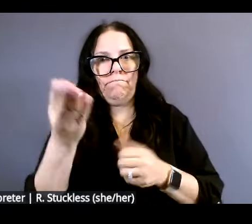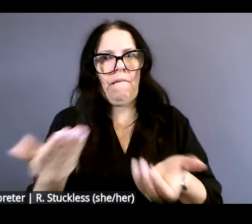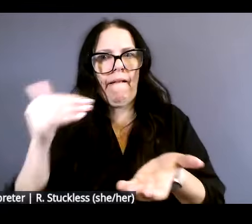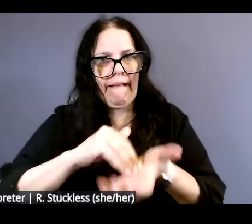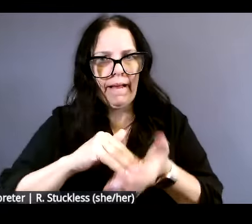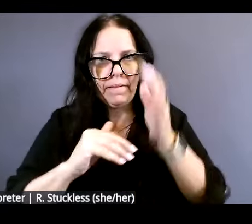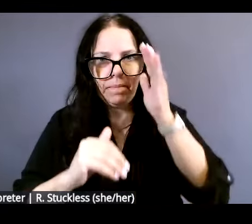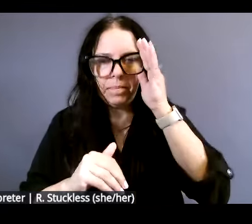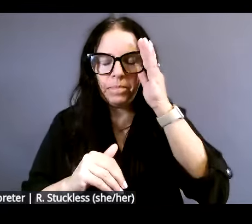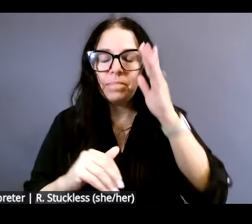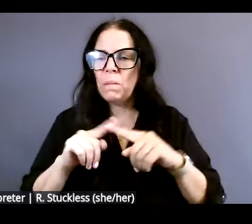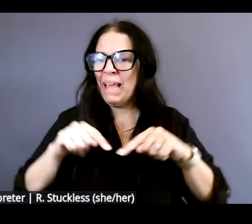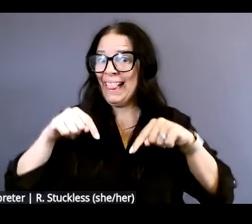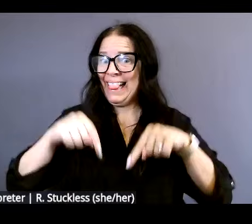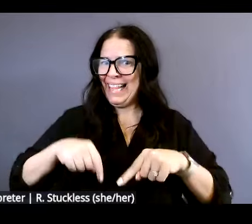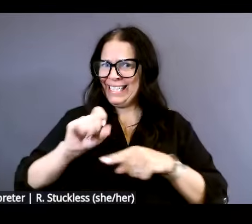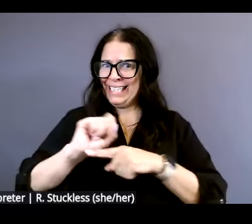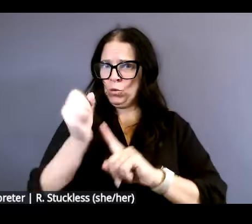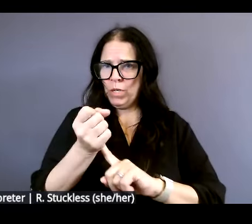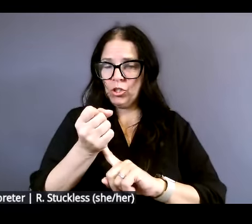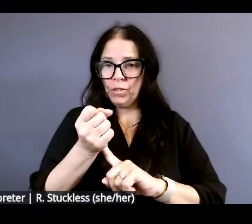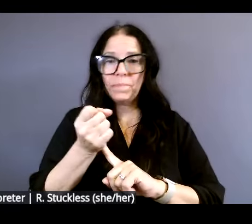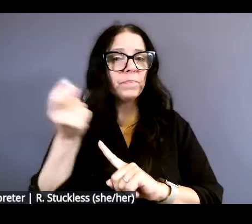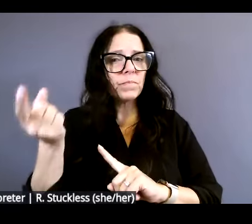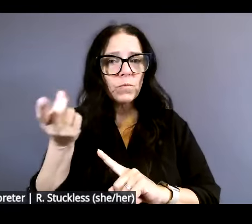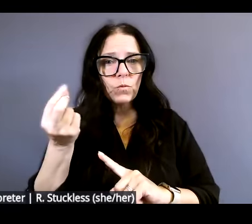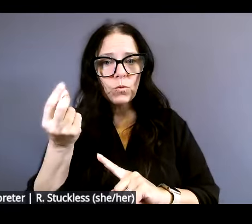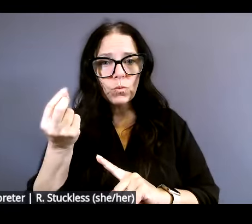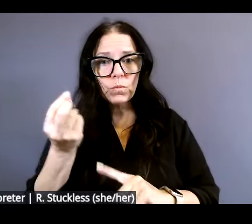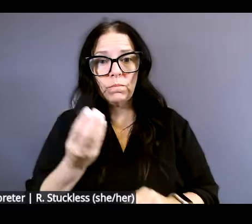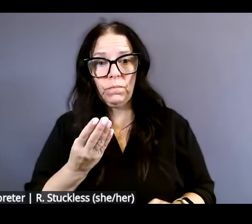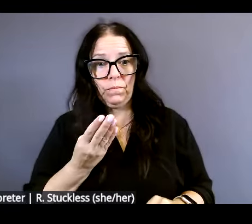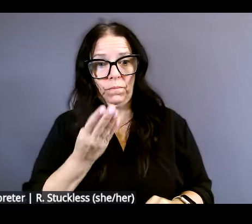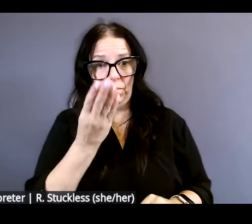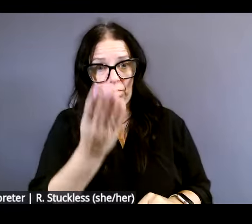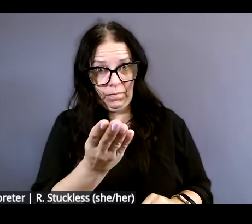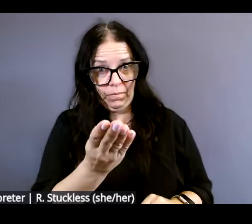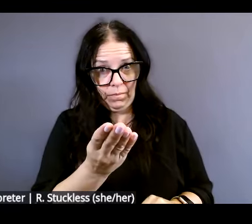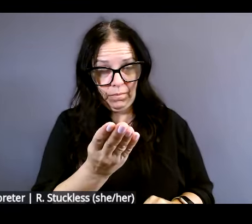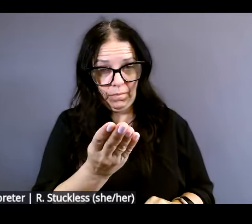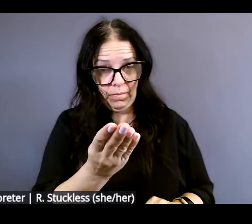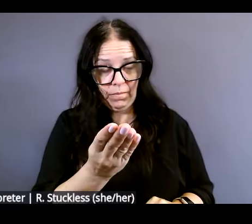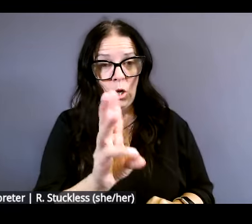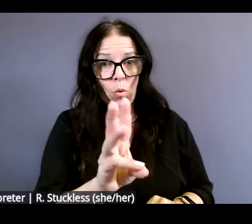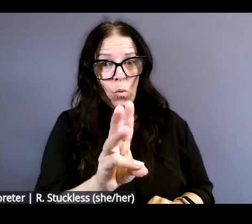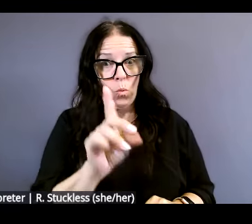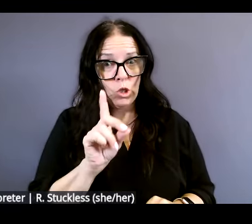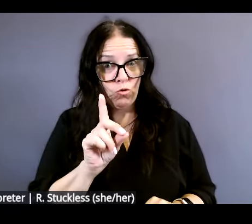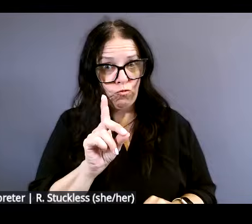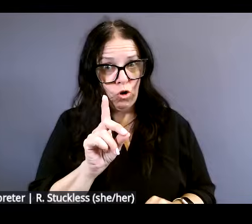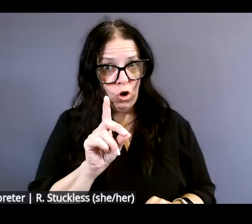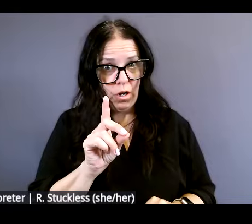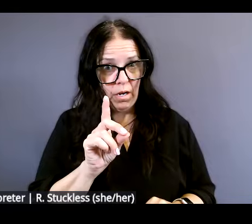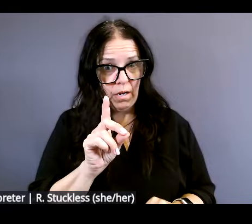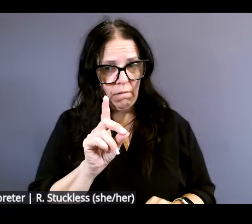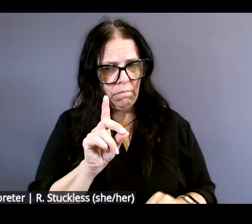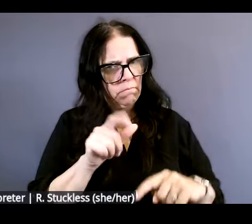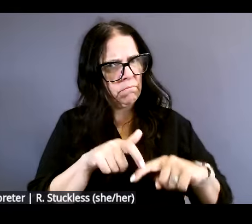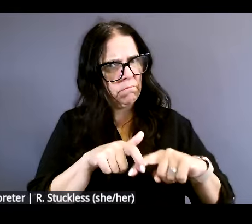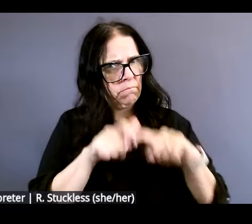present situation, when the initial petition was withdrawn by Invest in My Kids, the process stopped right then and